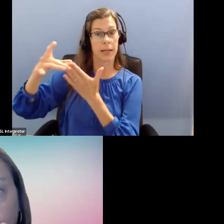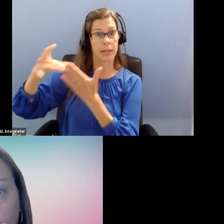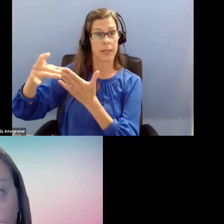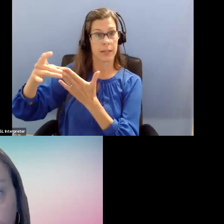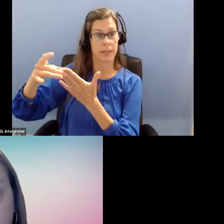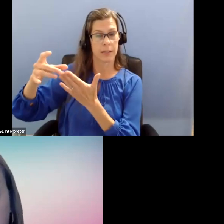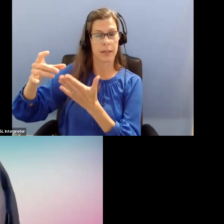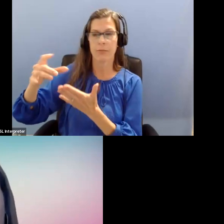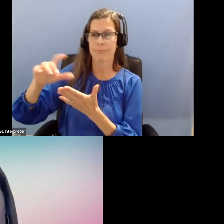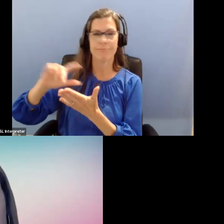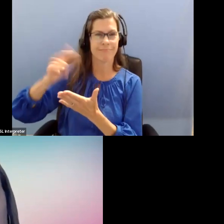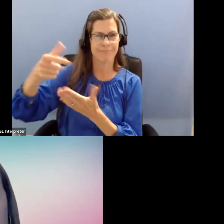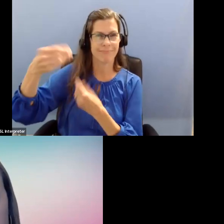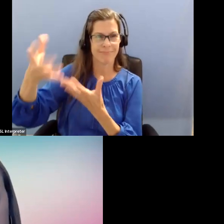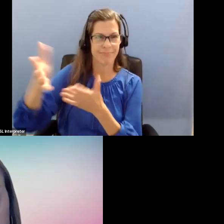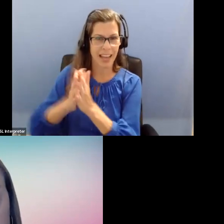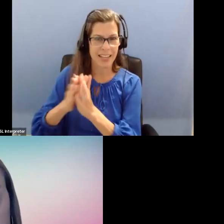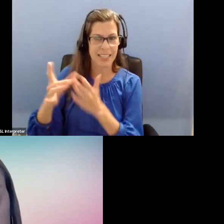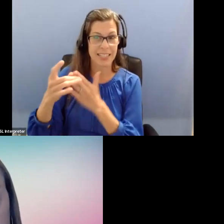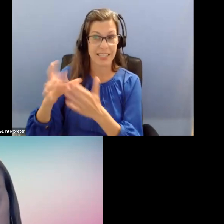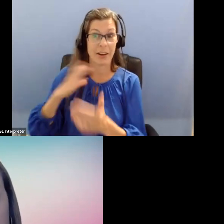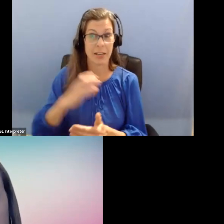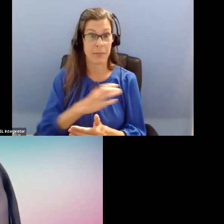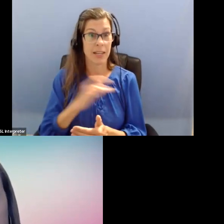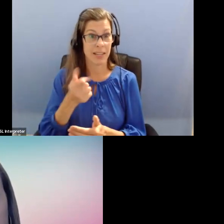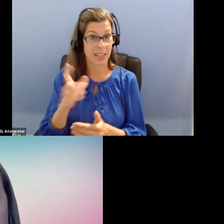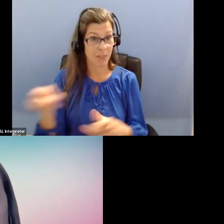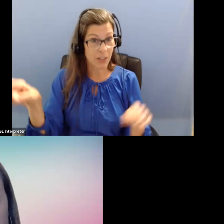executed, given that there are several of you on the committee.